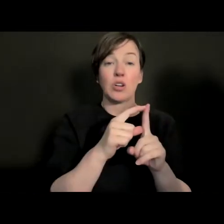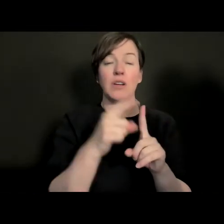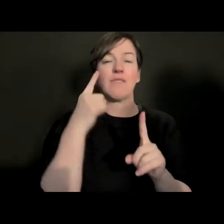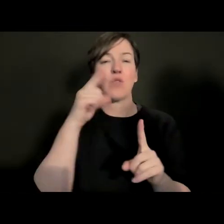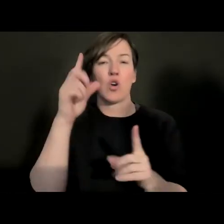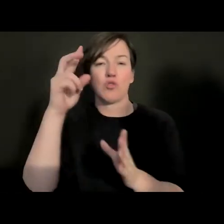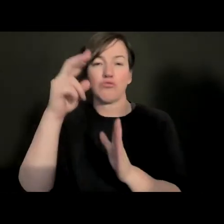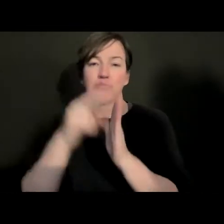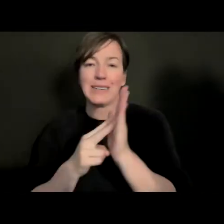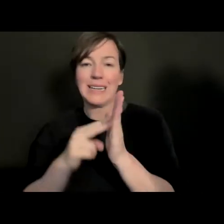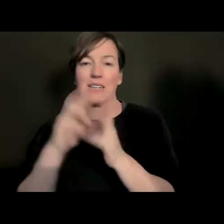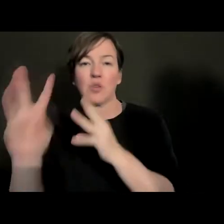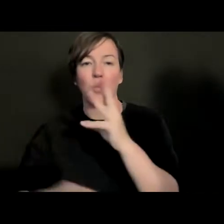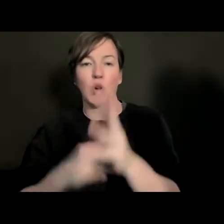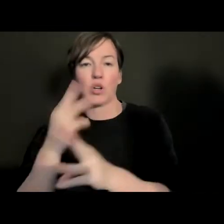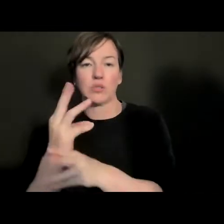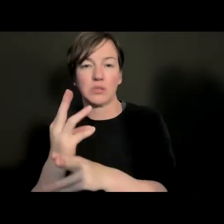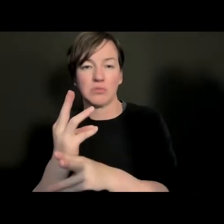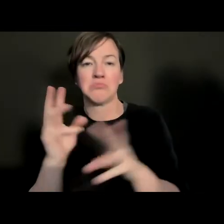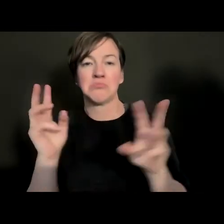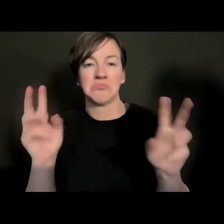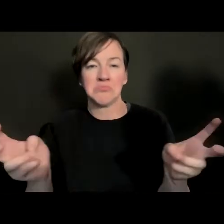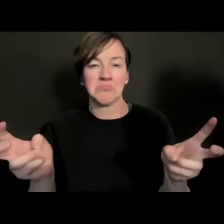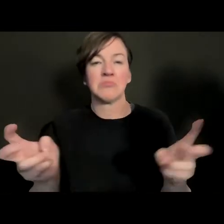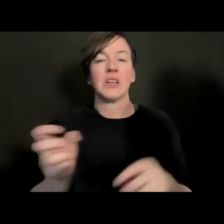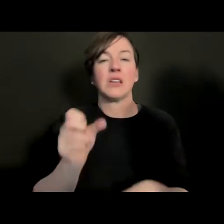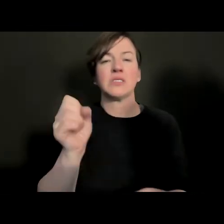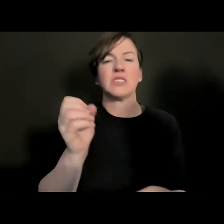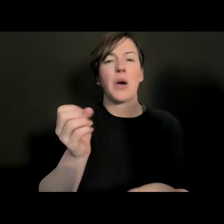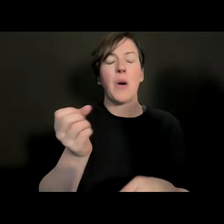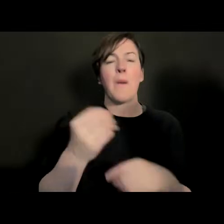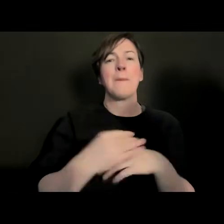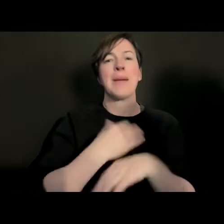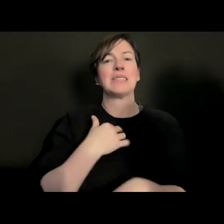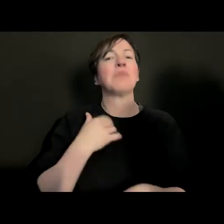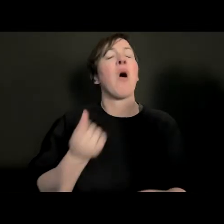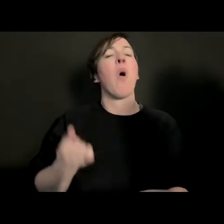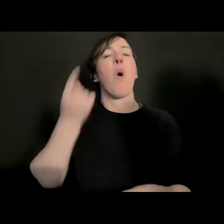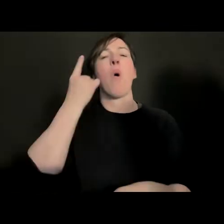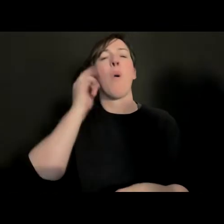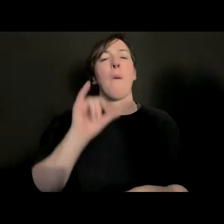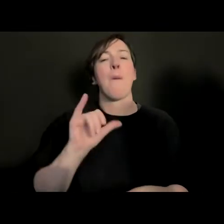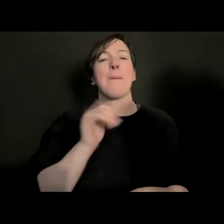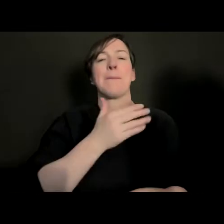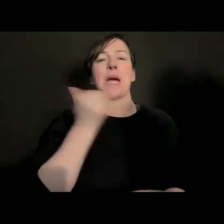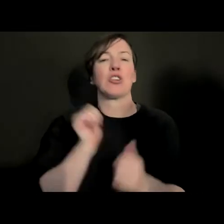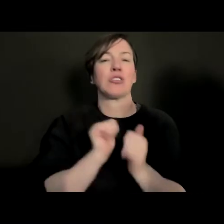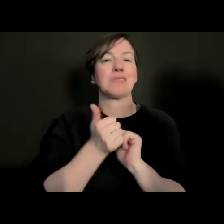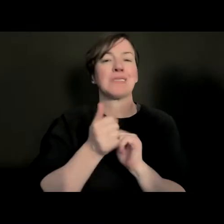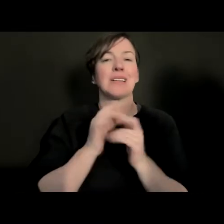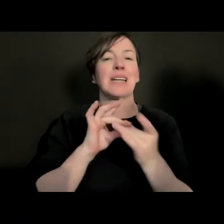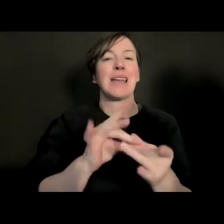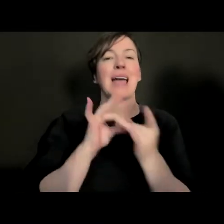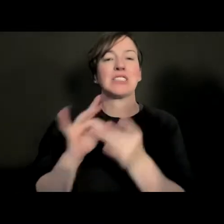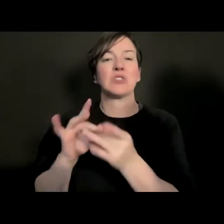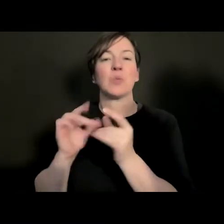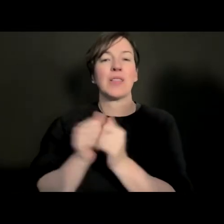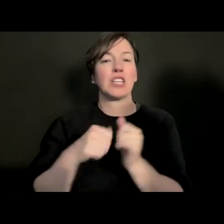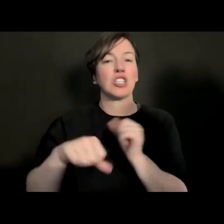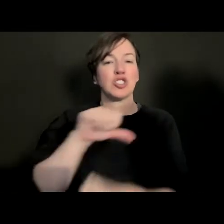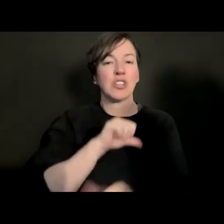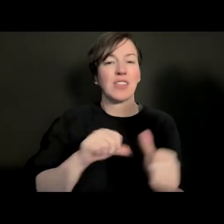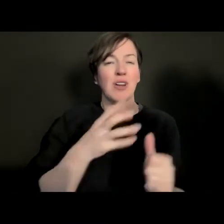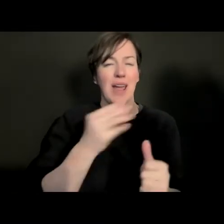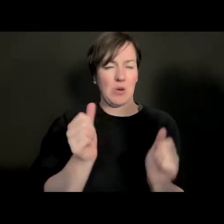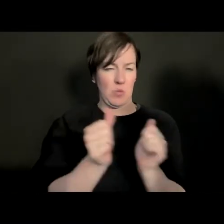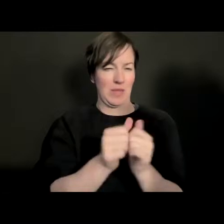And so that definitely makes me understand how to better connect with each other and then with the